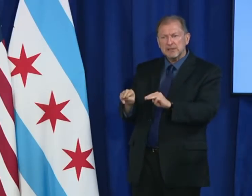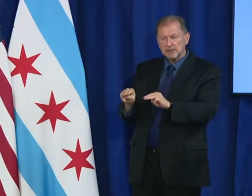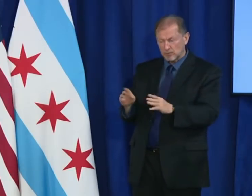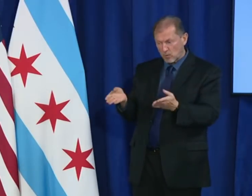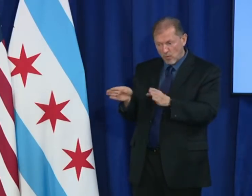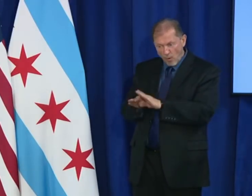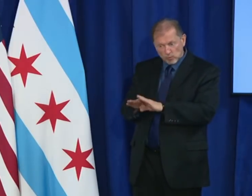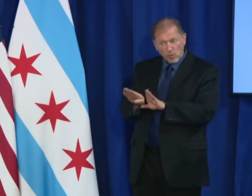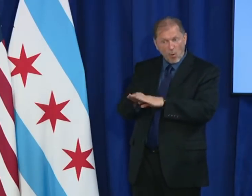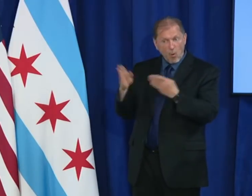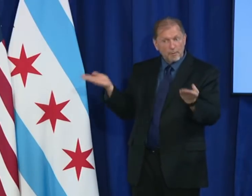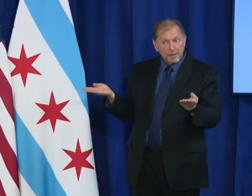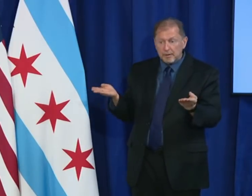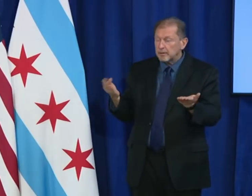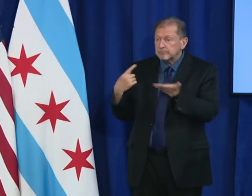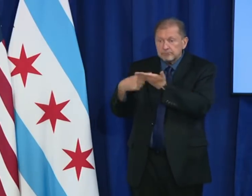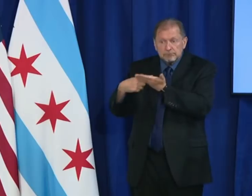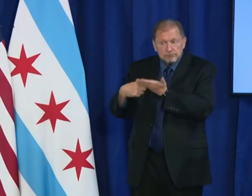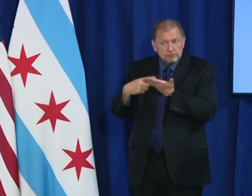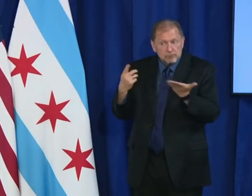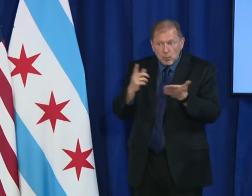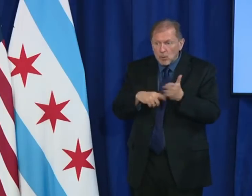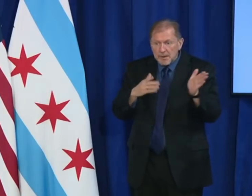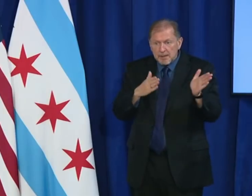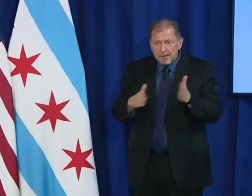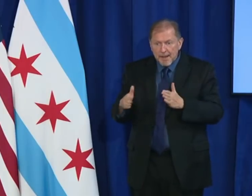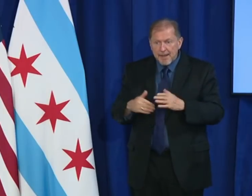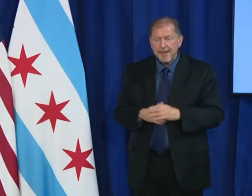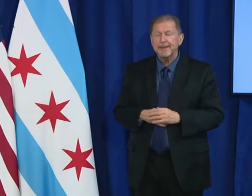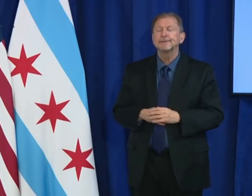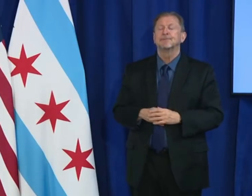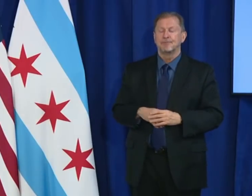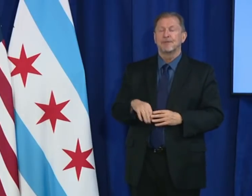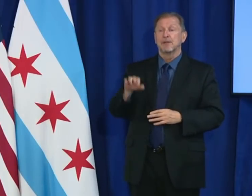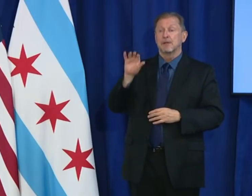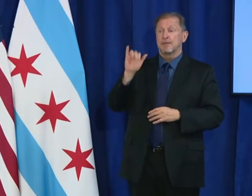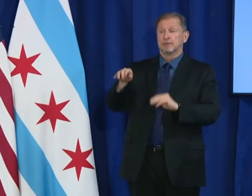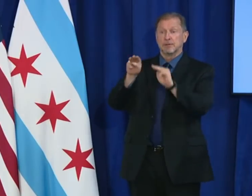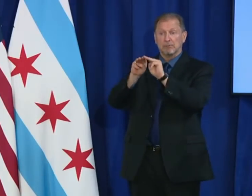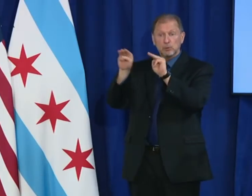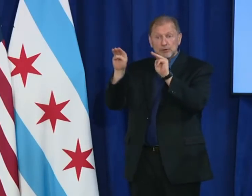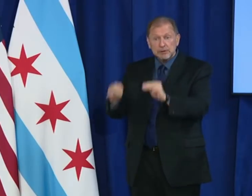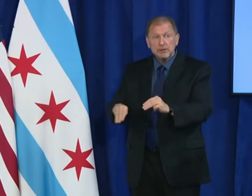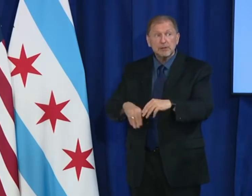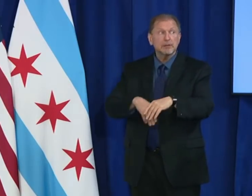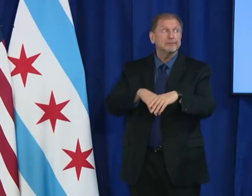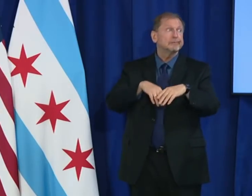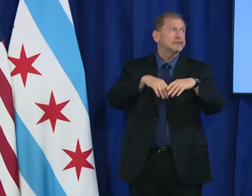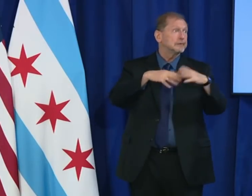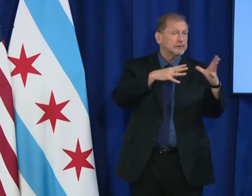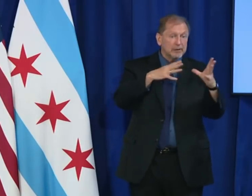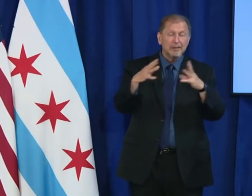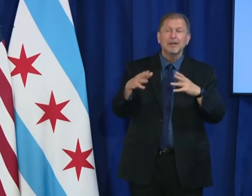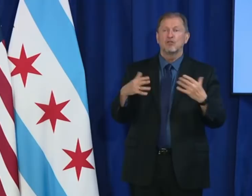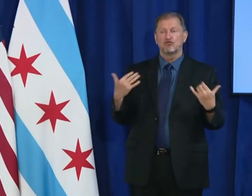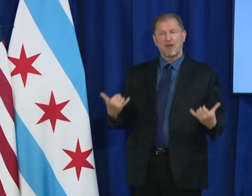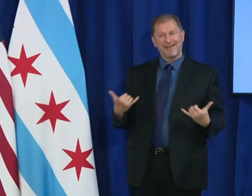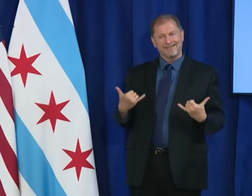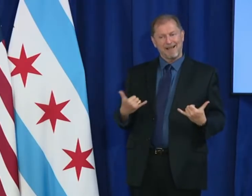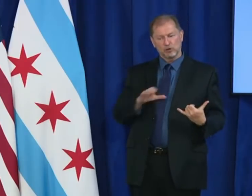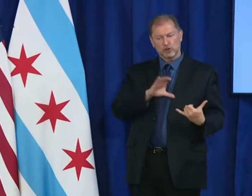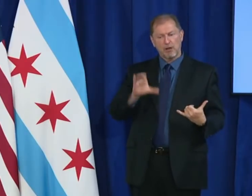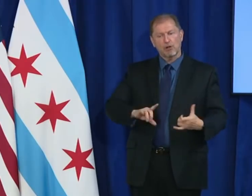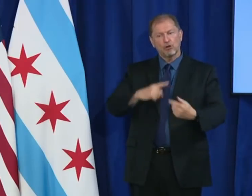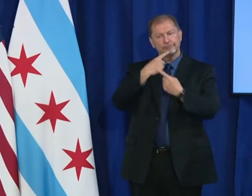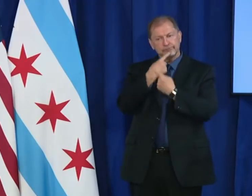advice are you giving them? Yes. So I think these large institutions, right, we're under a stay-at-home advisory right now